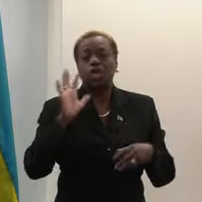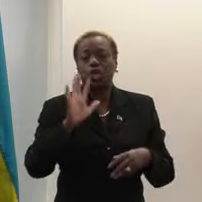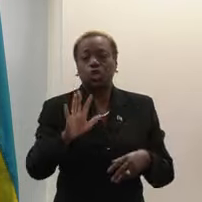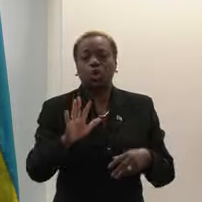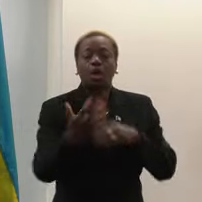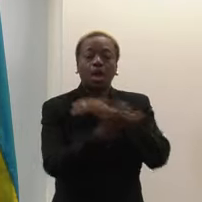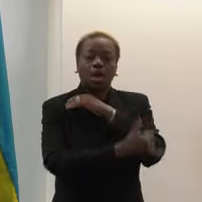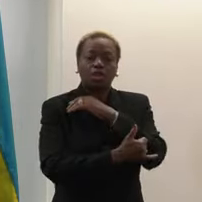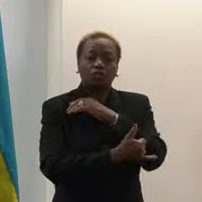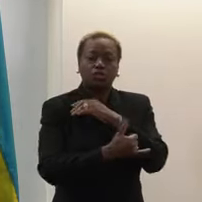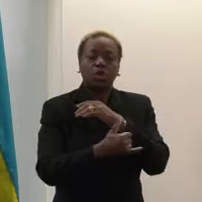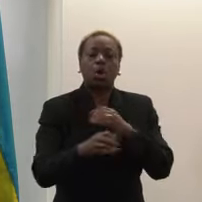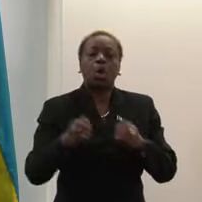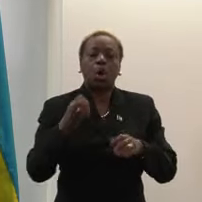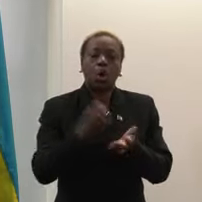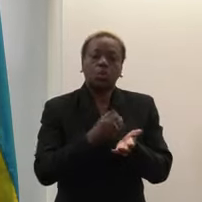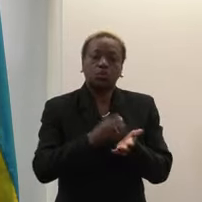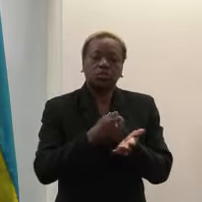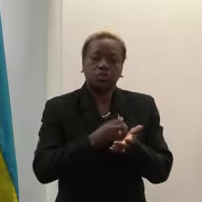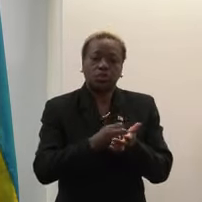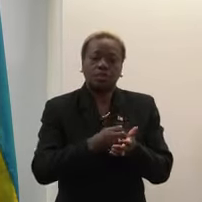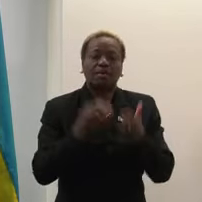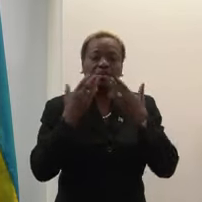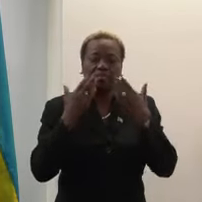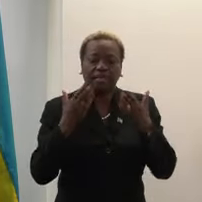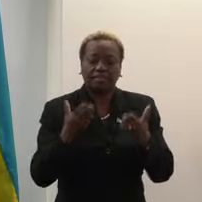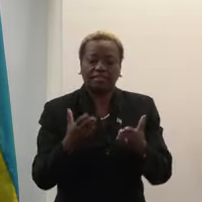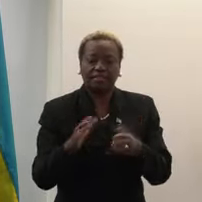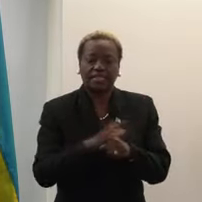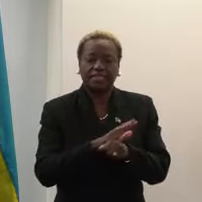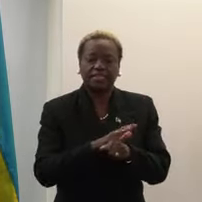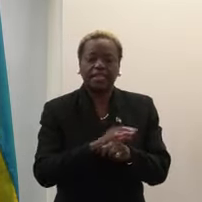country owes you a tremendous gratitude.